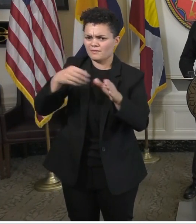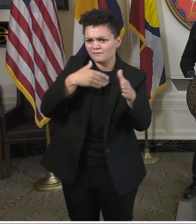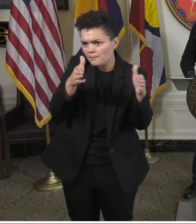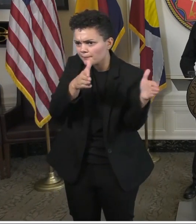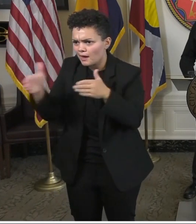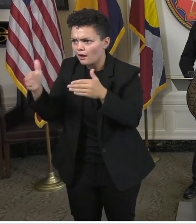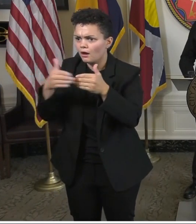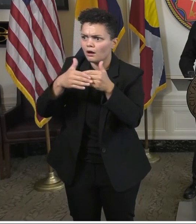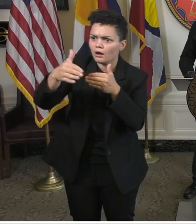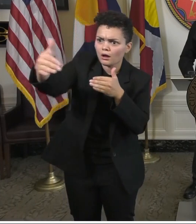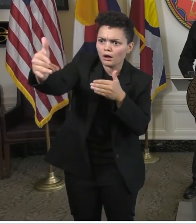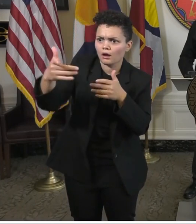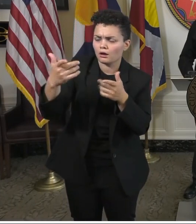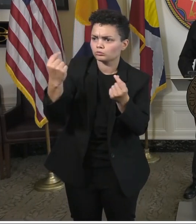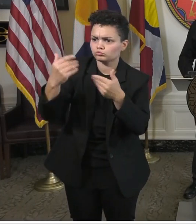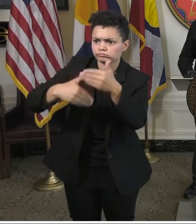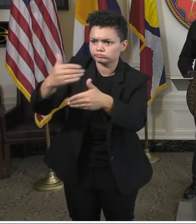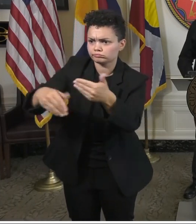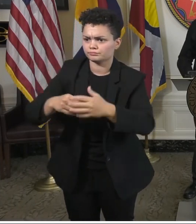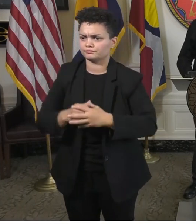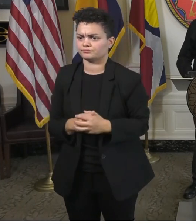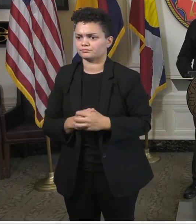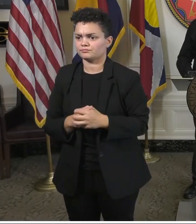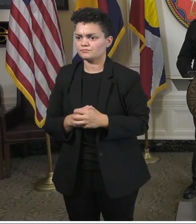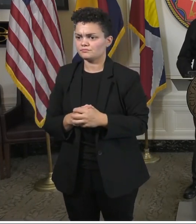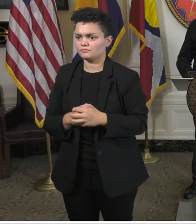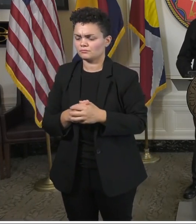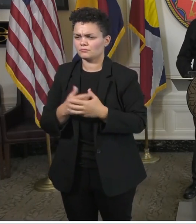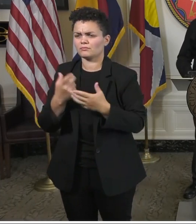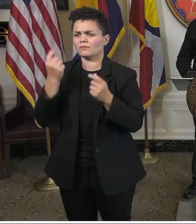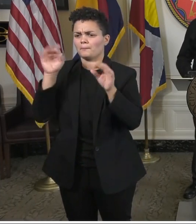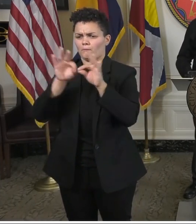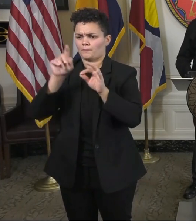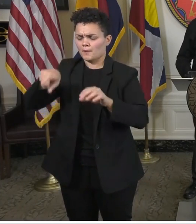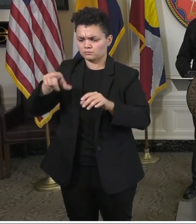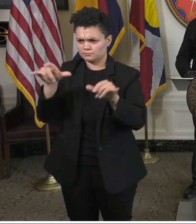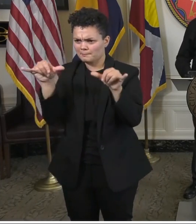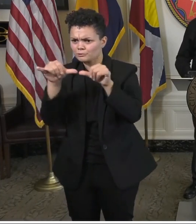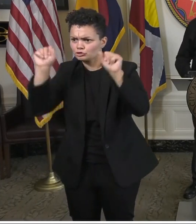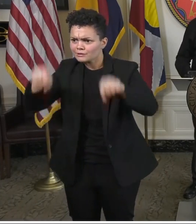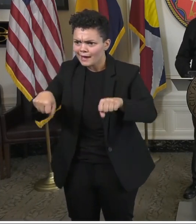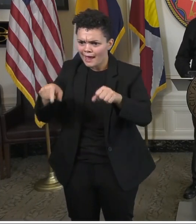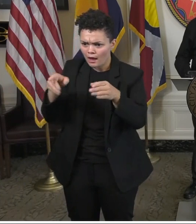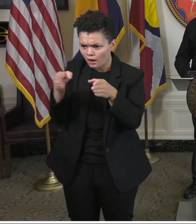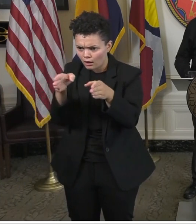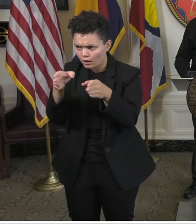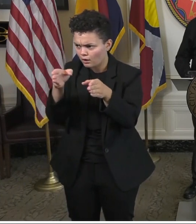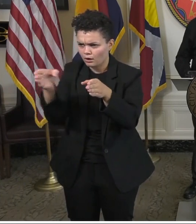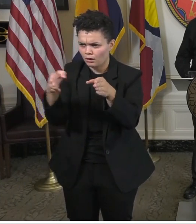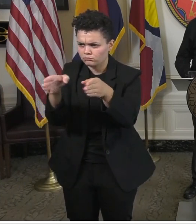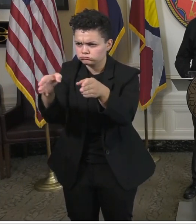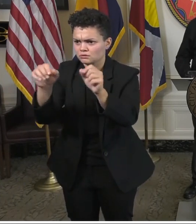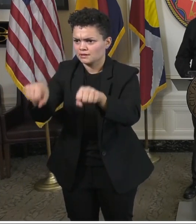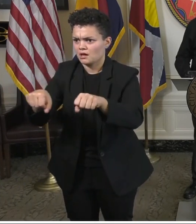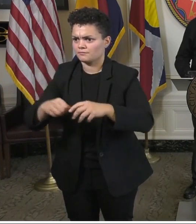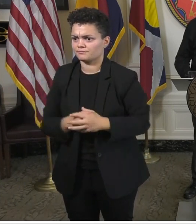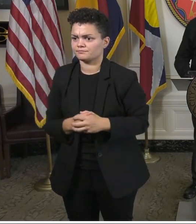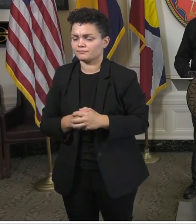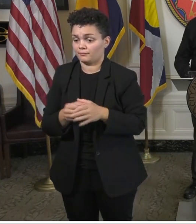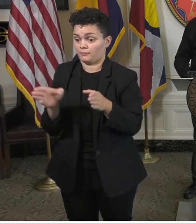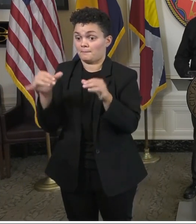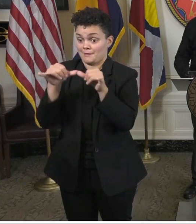measurable path to recovery, we have developed a recovery action plan to guide us and keep us accountable. The recovery action plan is a